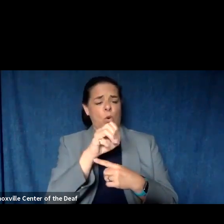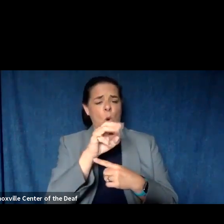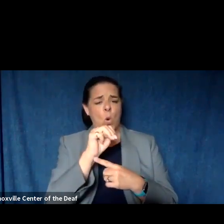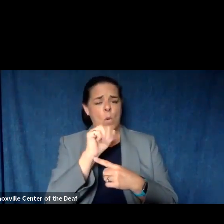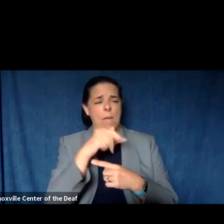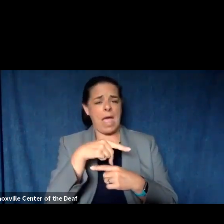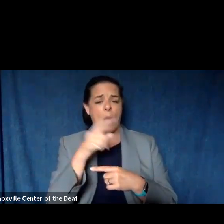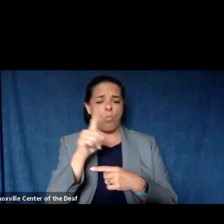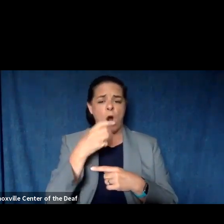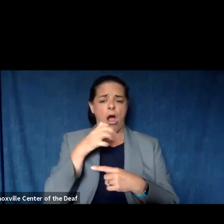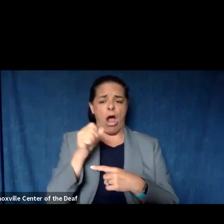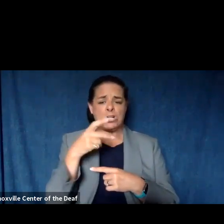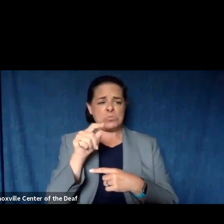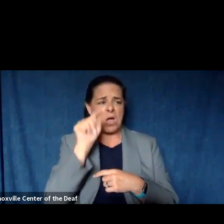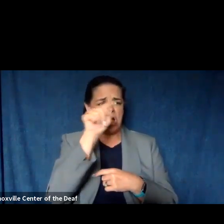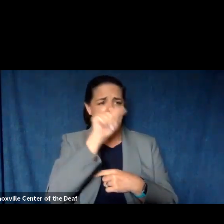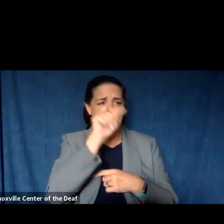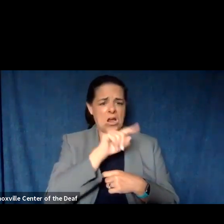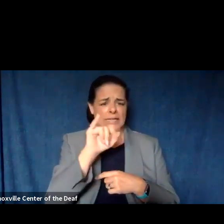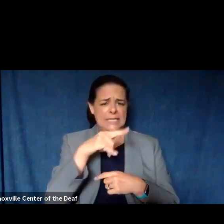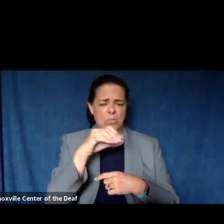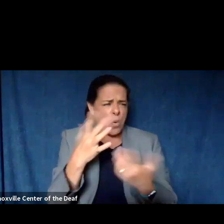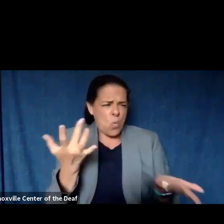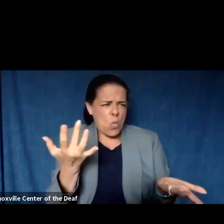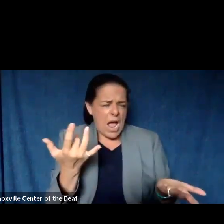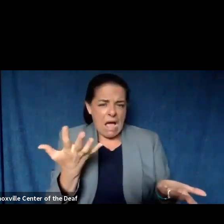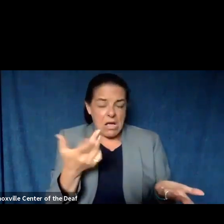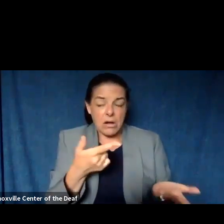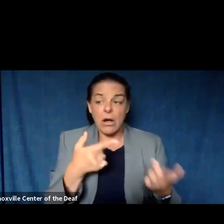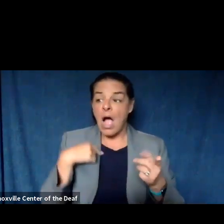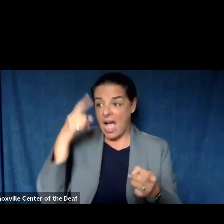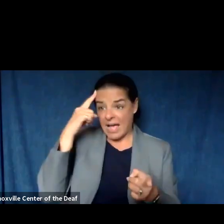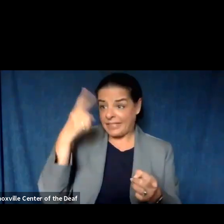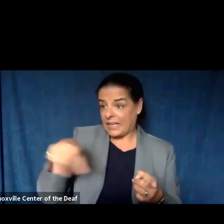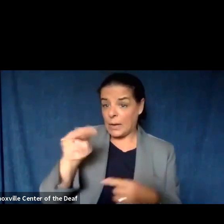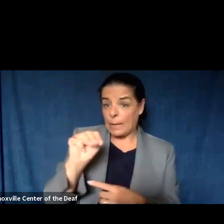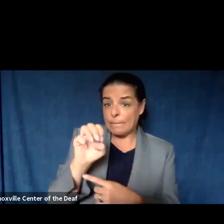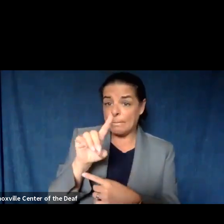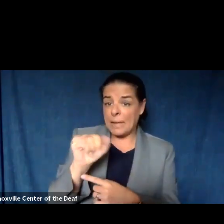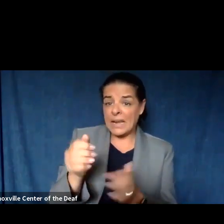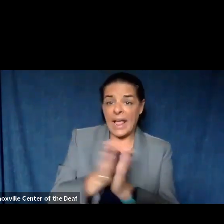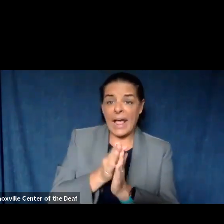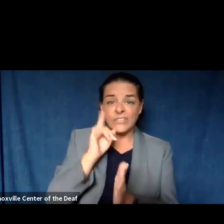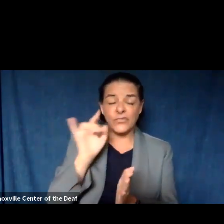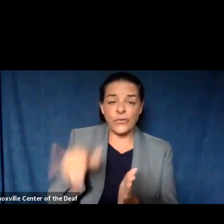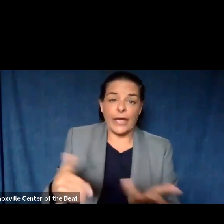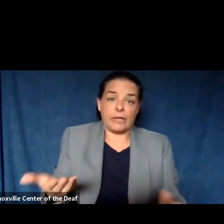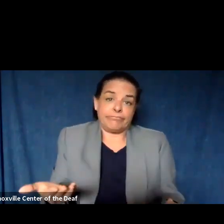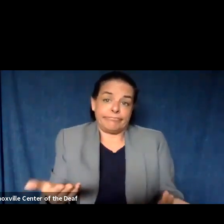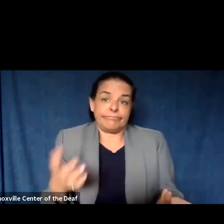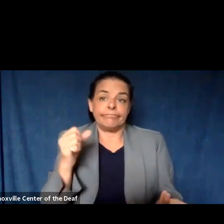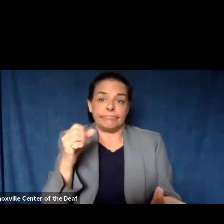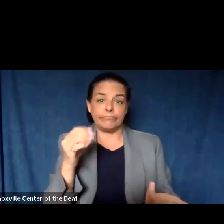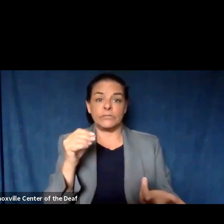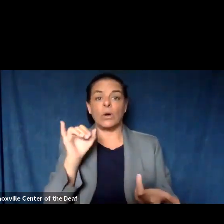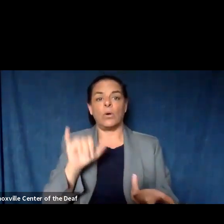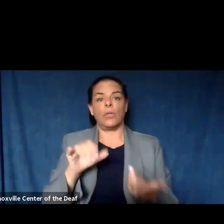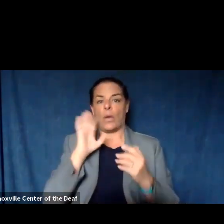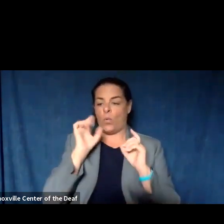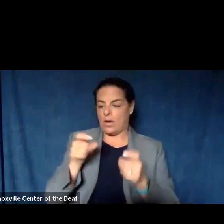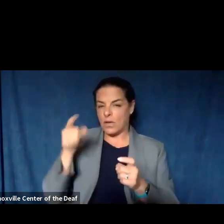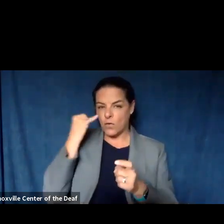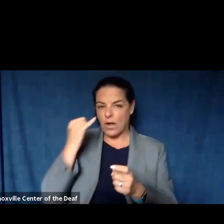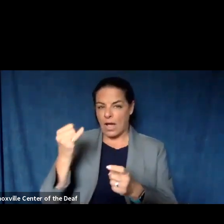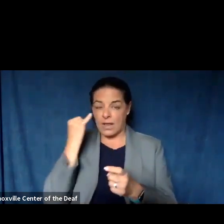merits? Honestly, that was, I believe, a request from you all in the media to have that. And so it kind of does give an idea if we were